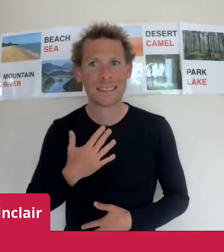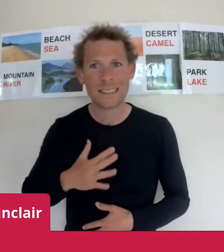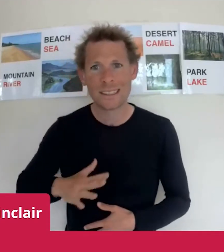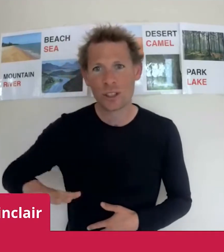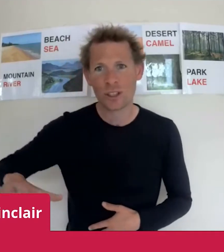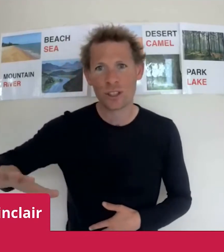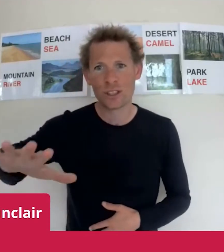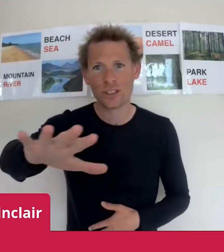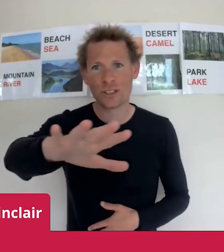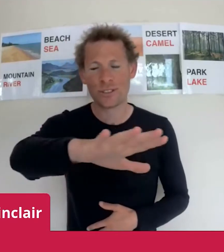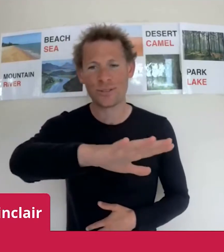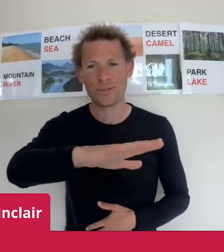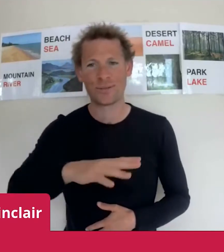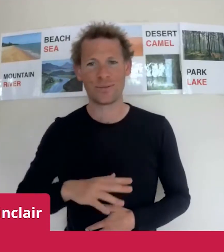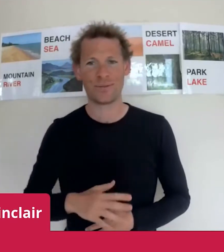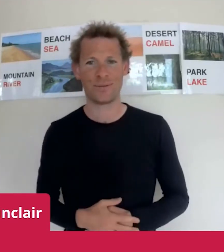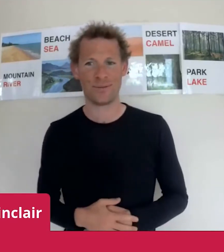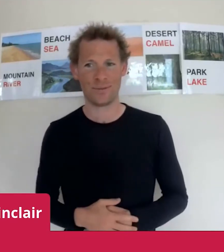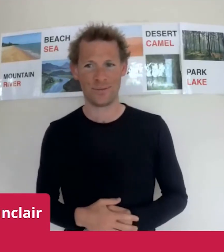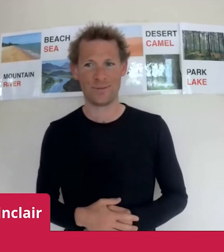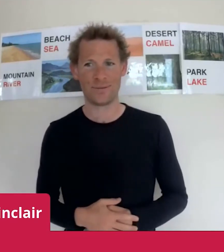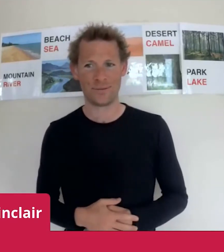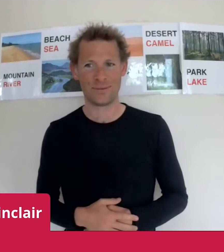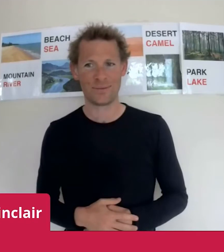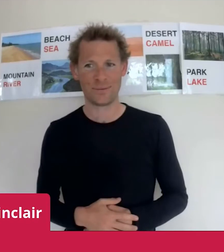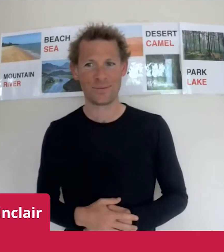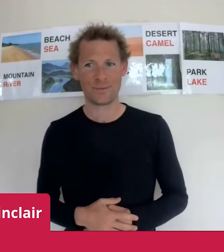So it's desert when you add dry to landscape.